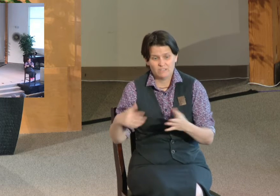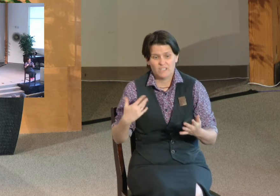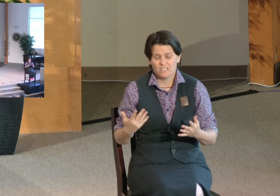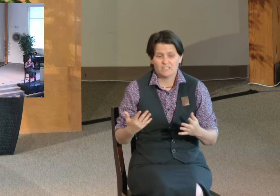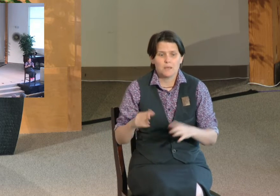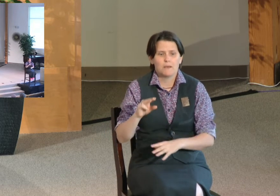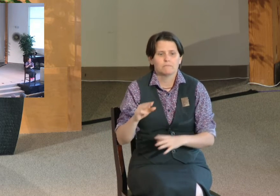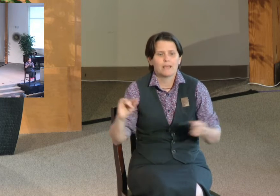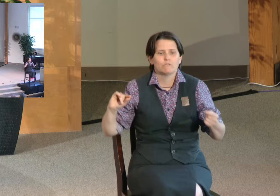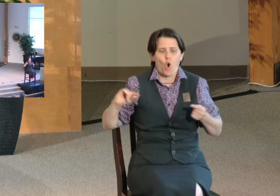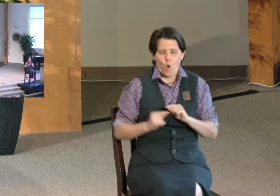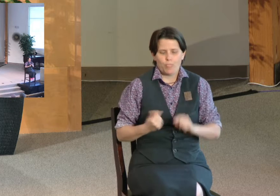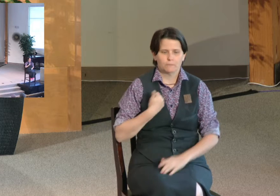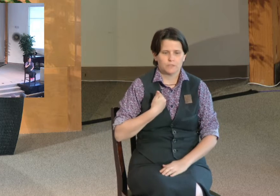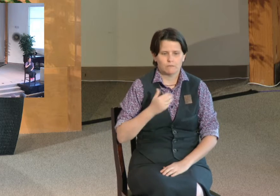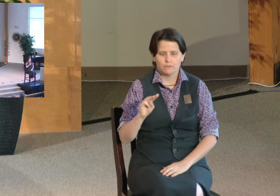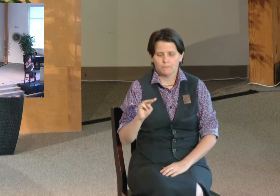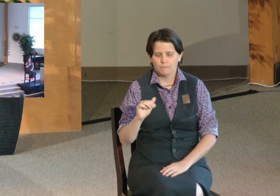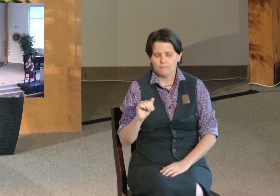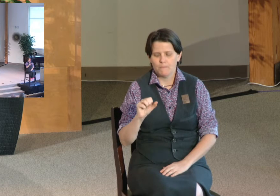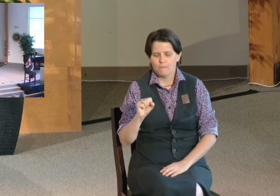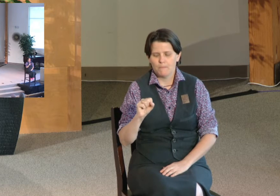role, and they work hard to please people.